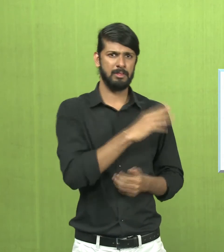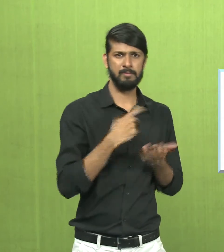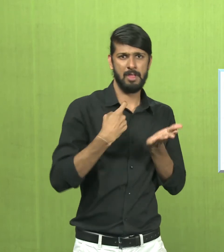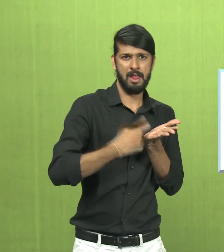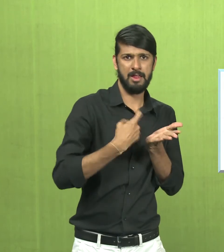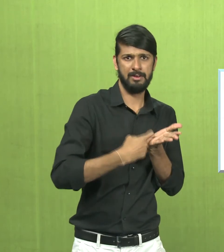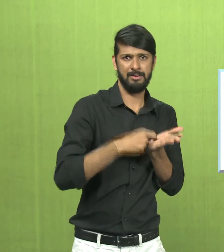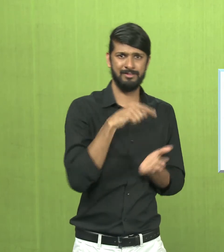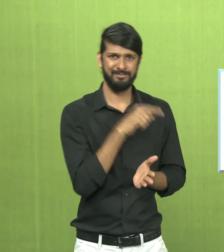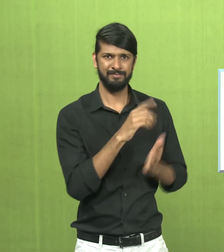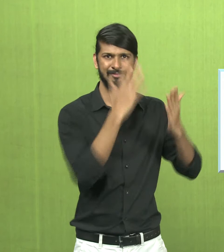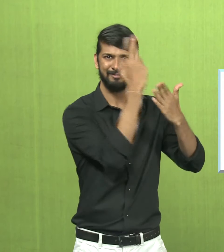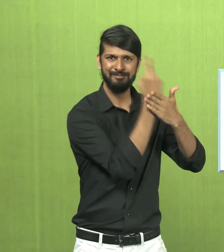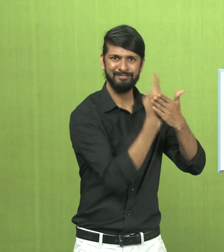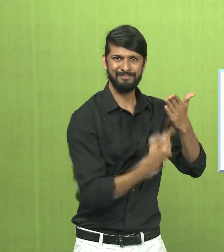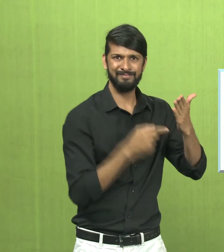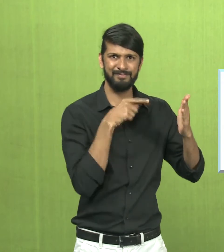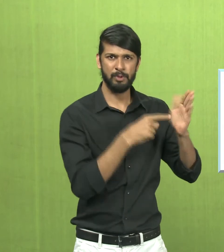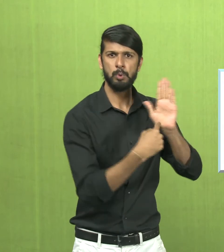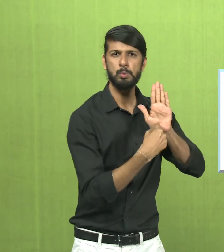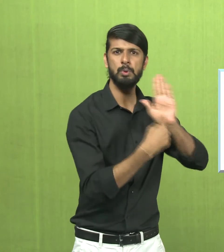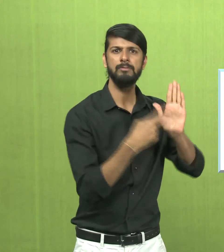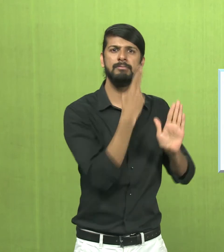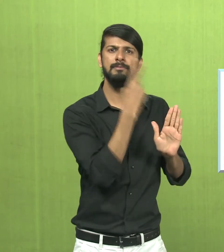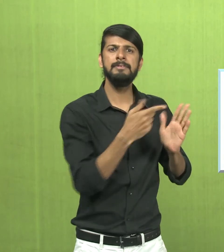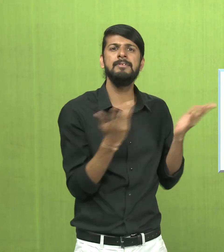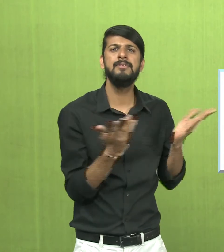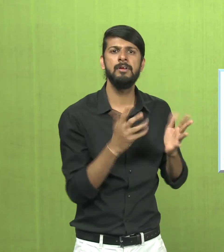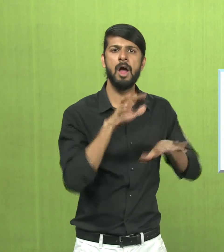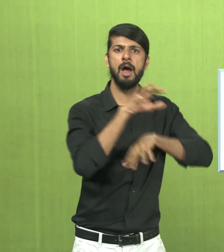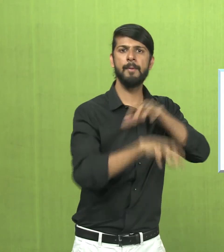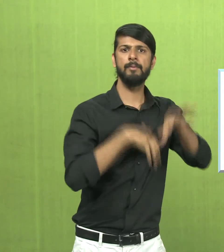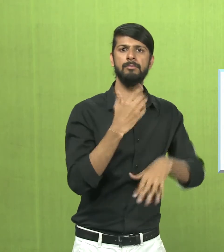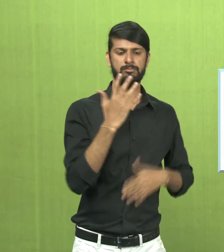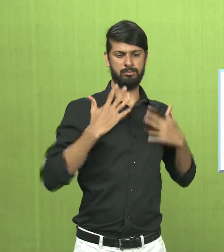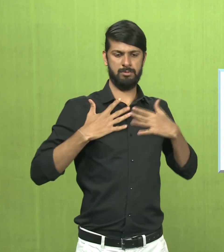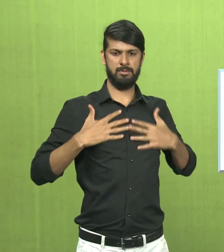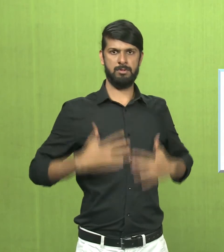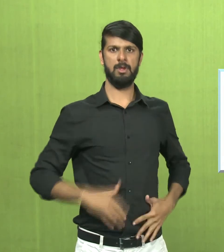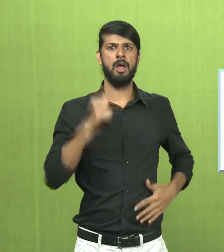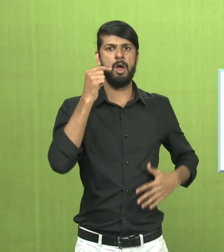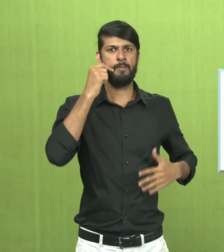On the right side, you would see a deity having a human